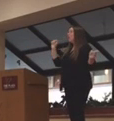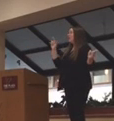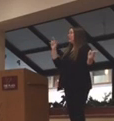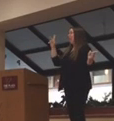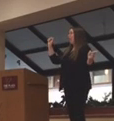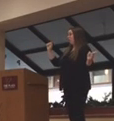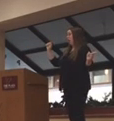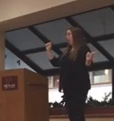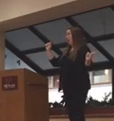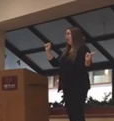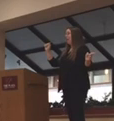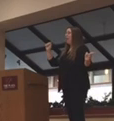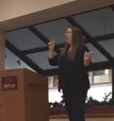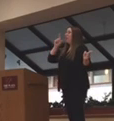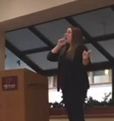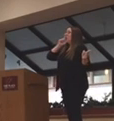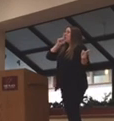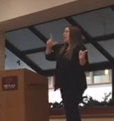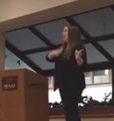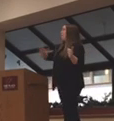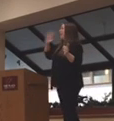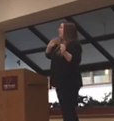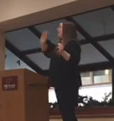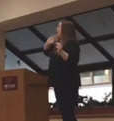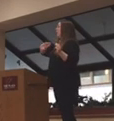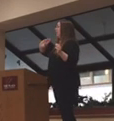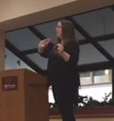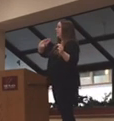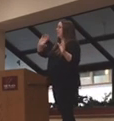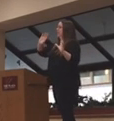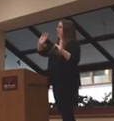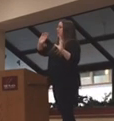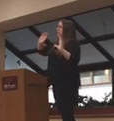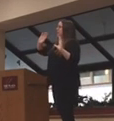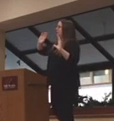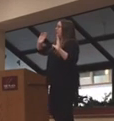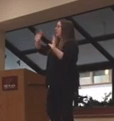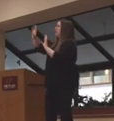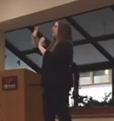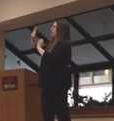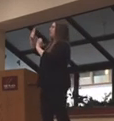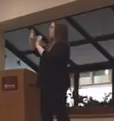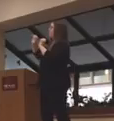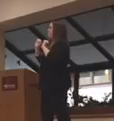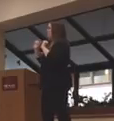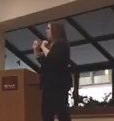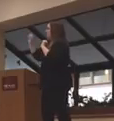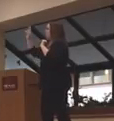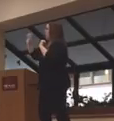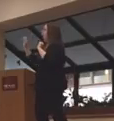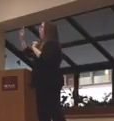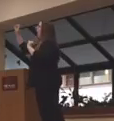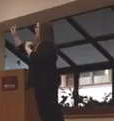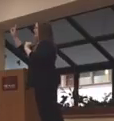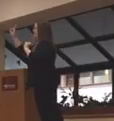coming. Thank you, Sandra, Region 3. My experience, I just have to make this quick